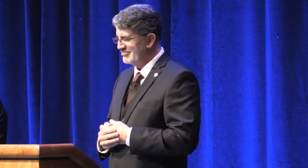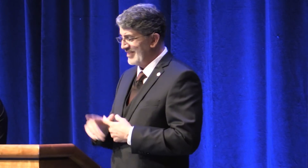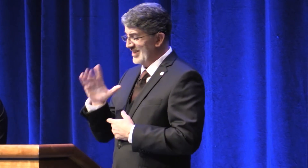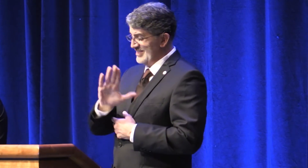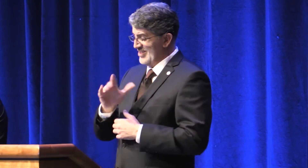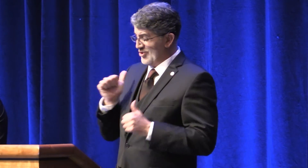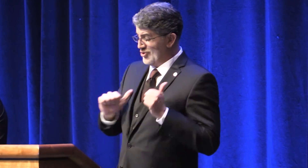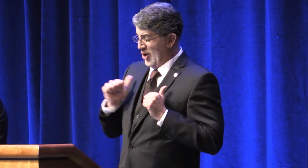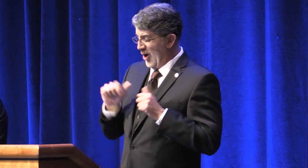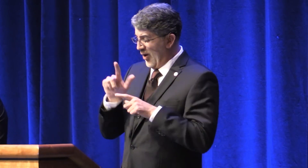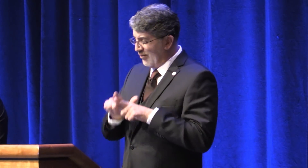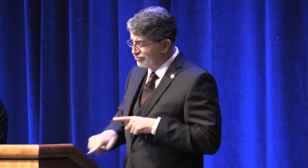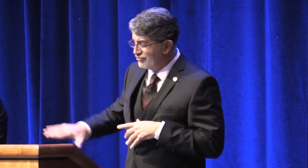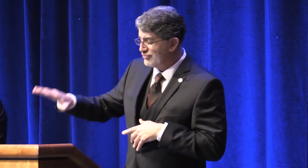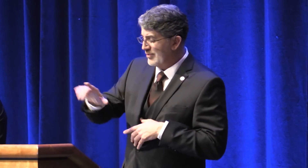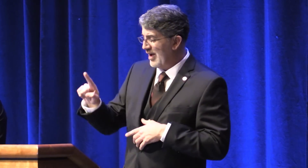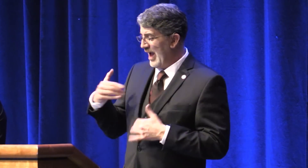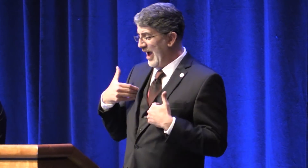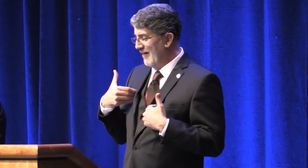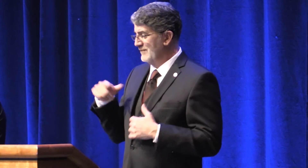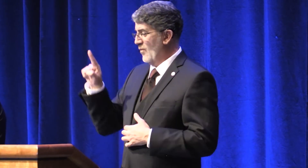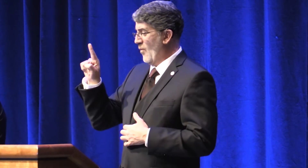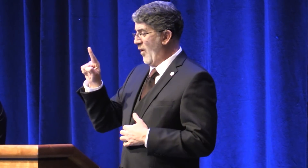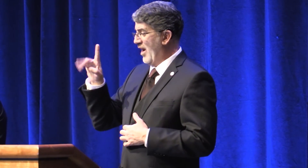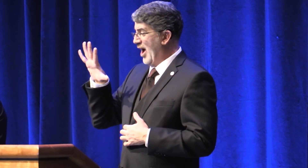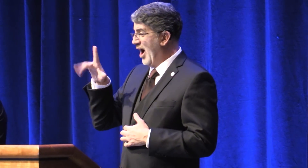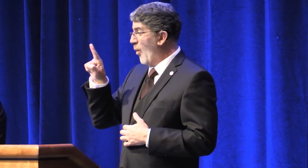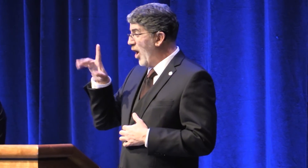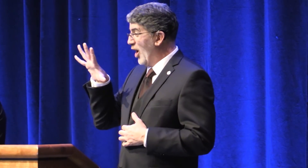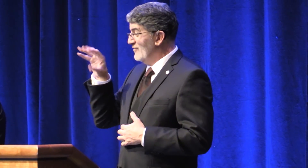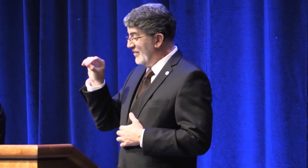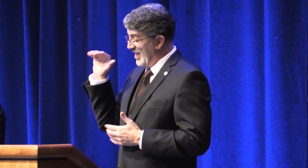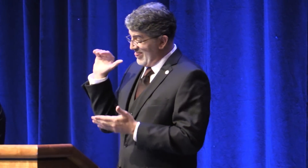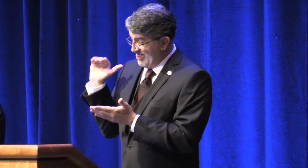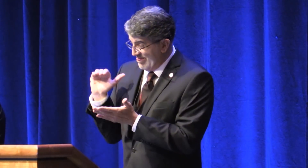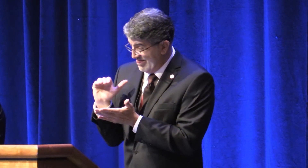deaf culture, and his show has more than